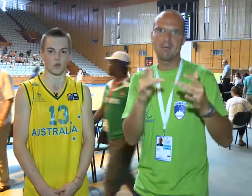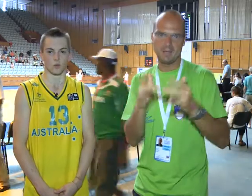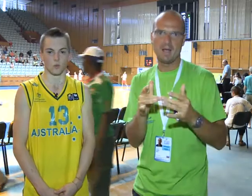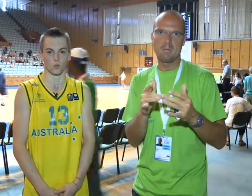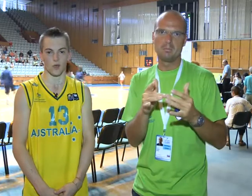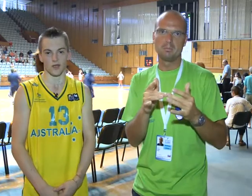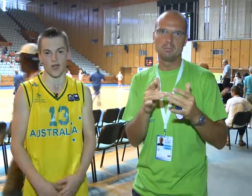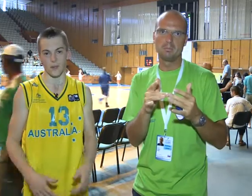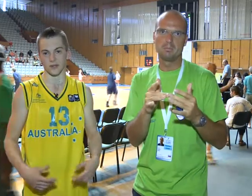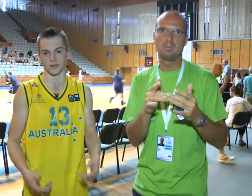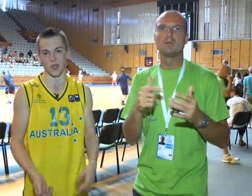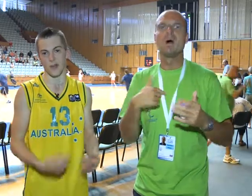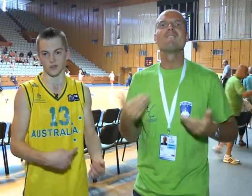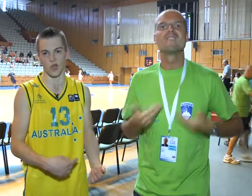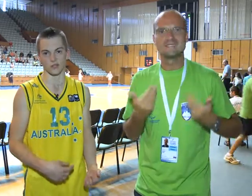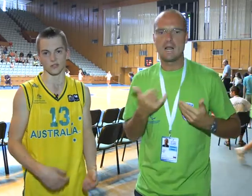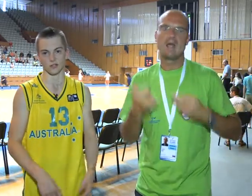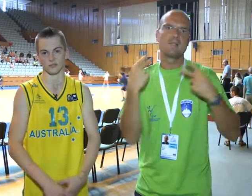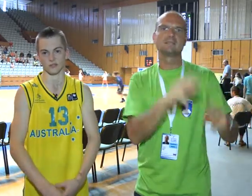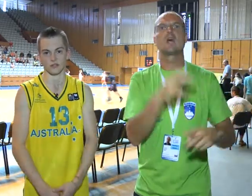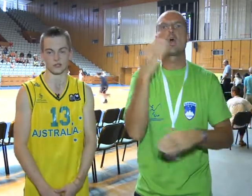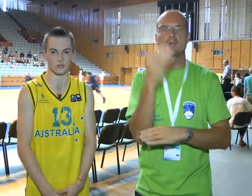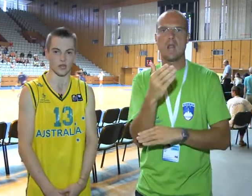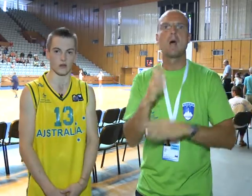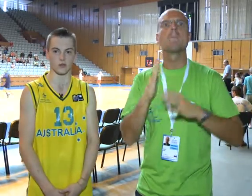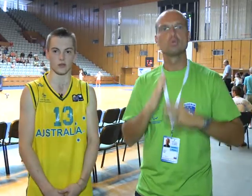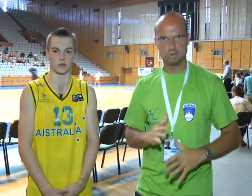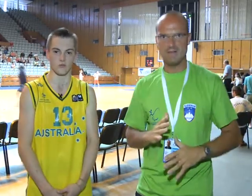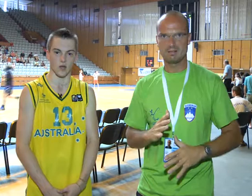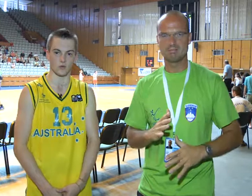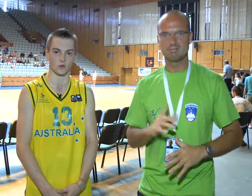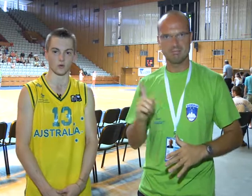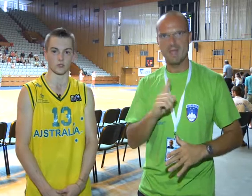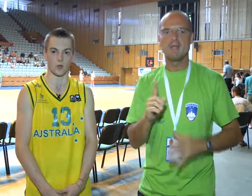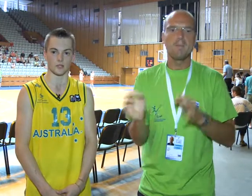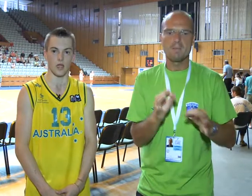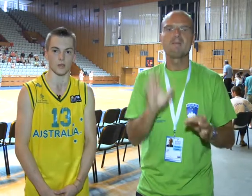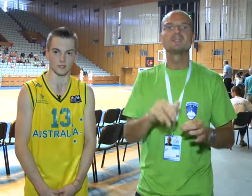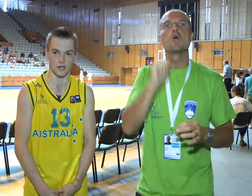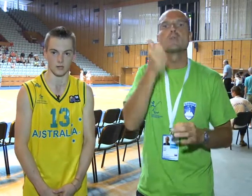So we're happy to go back to the hotel, do some recovery and recover for tomorrow's game against Kenya.